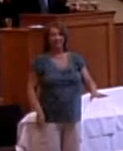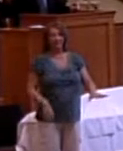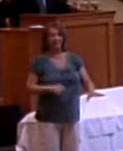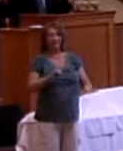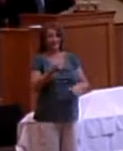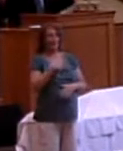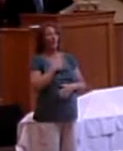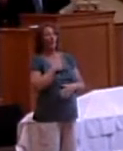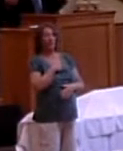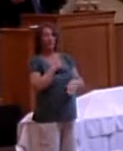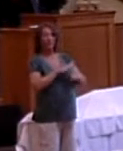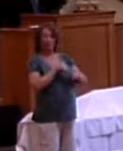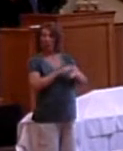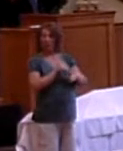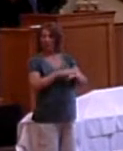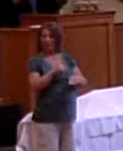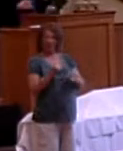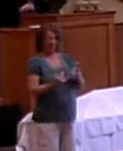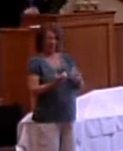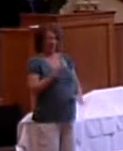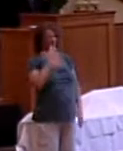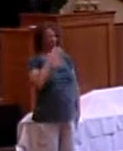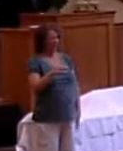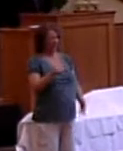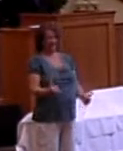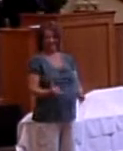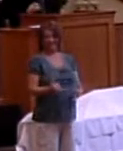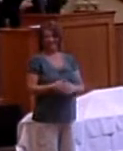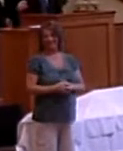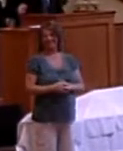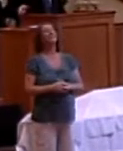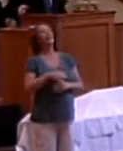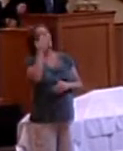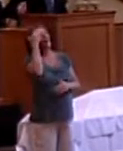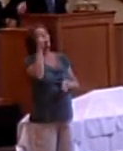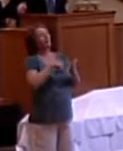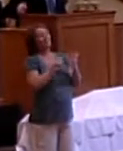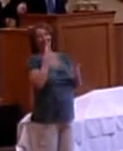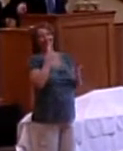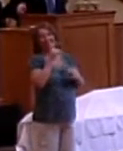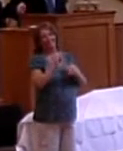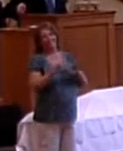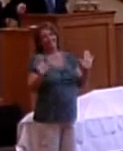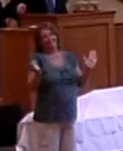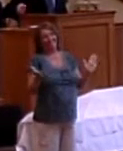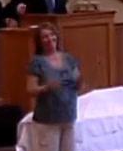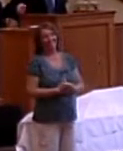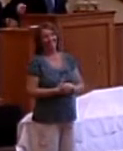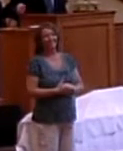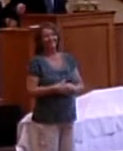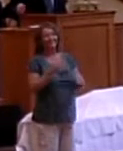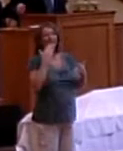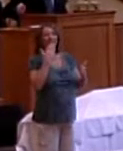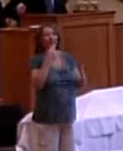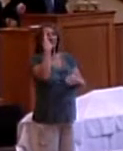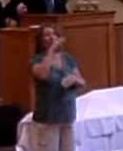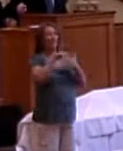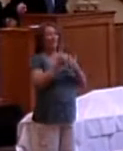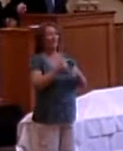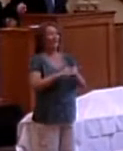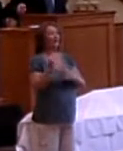death. Our fires are too hot now. So I don't even know what to say about that. So thank you for all of you that come out to